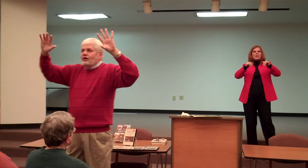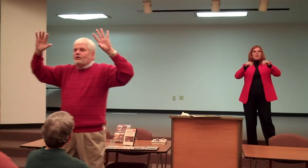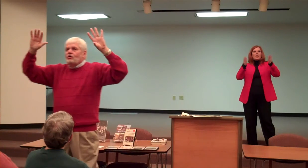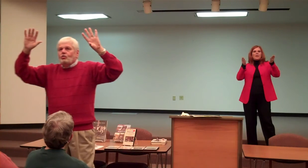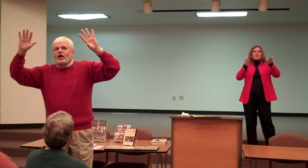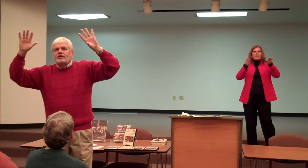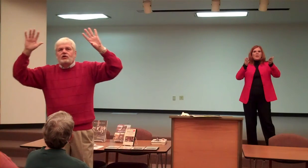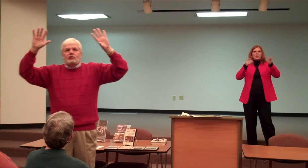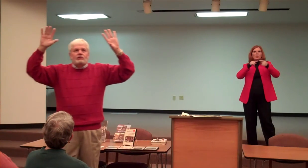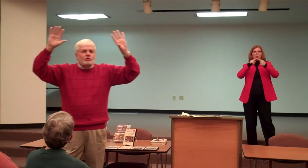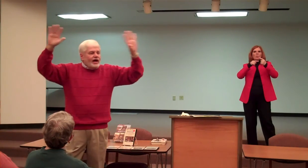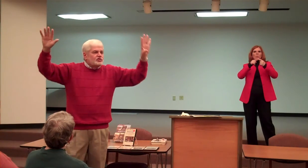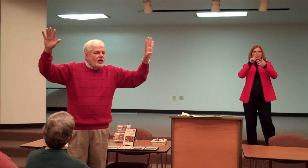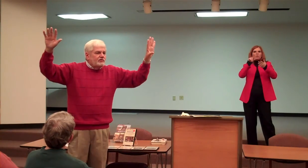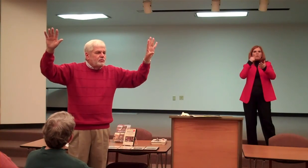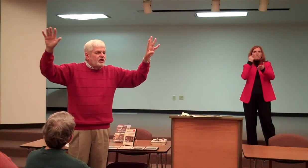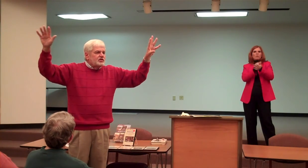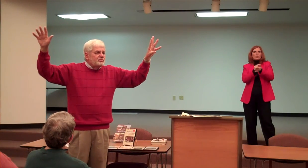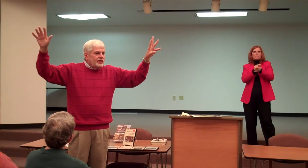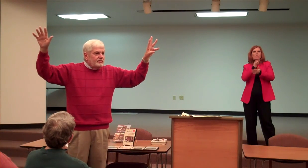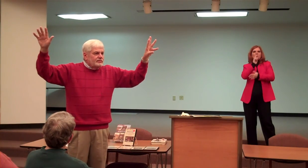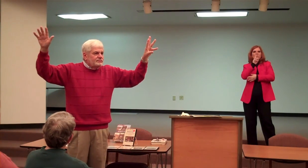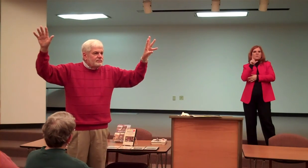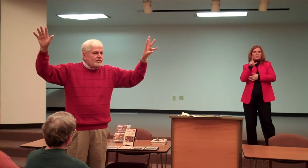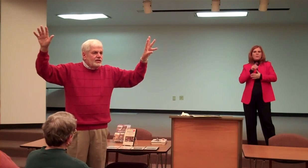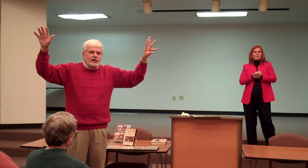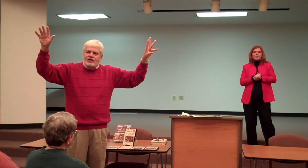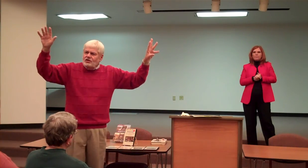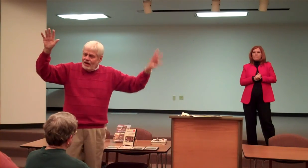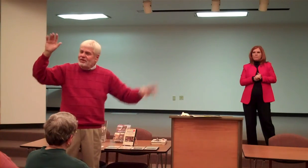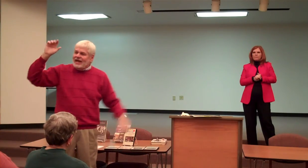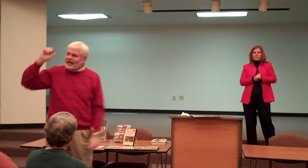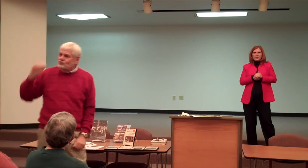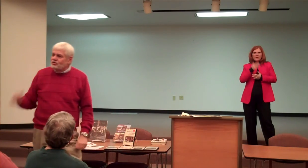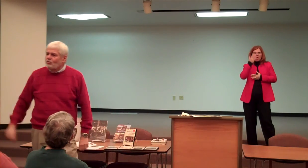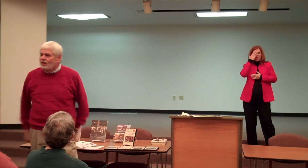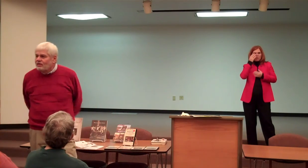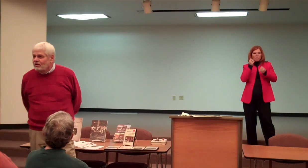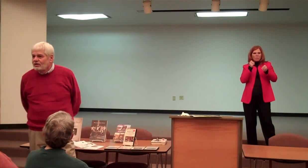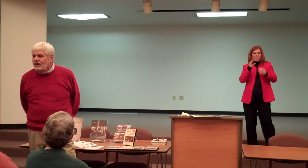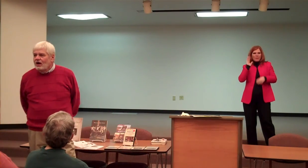here when you're graduated from West Liberty? And you know how many hands would go up?